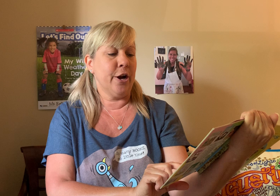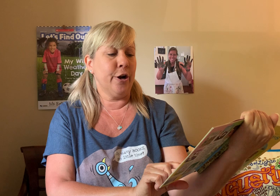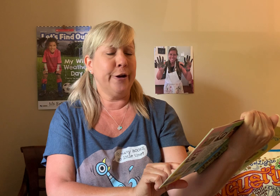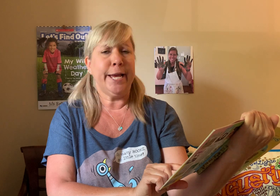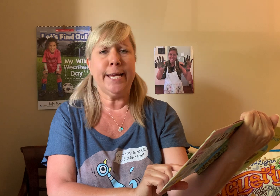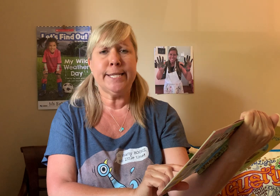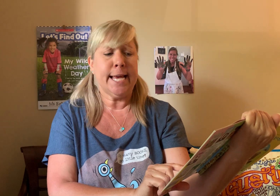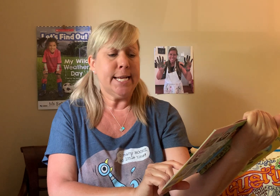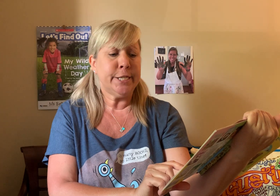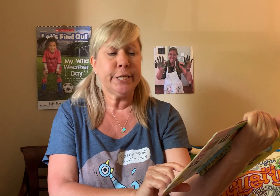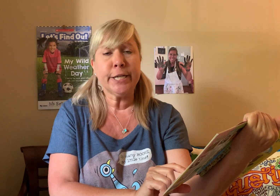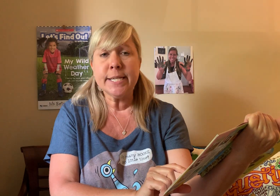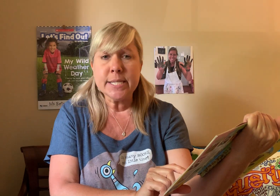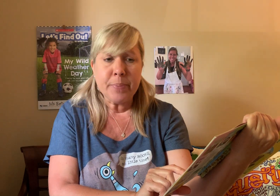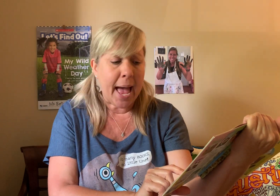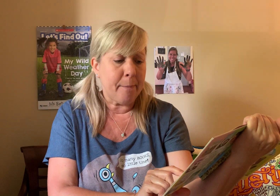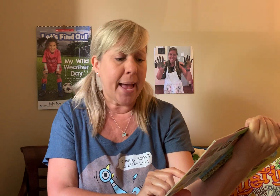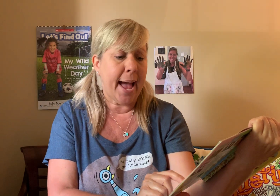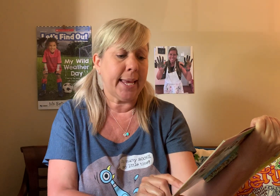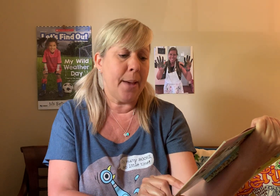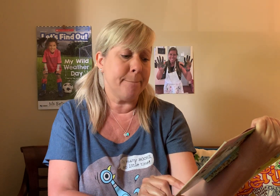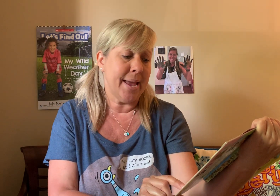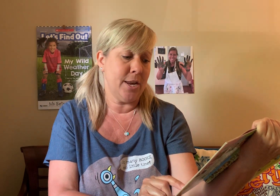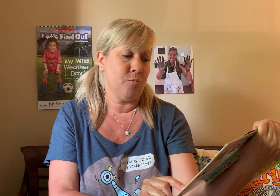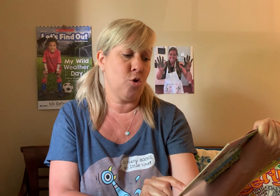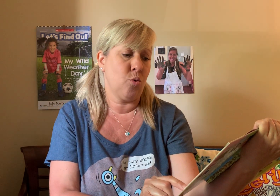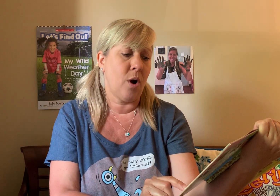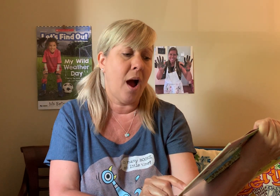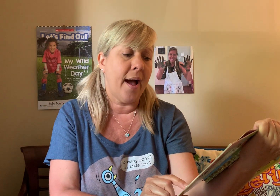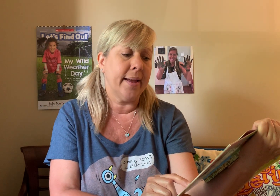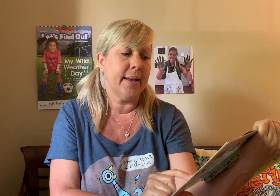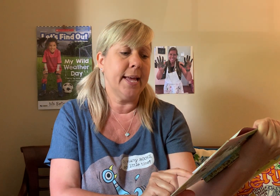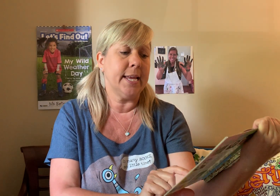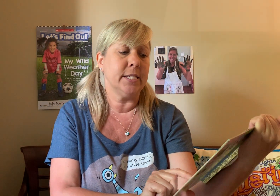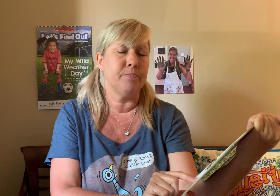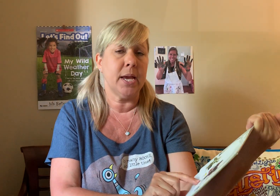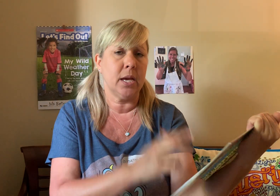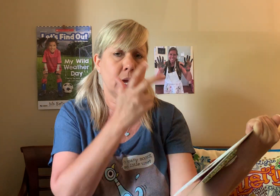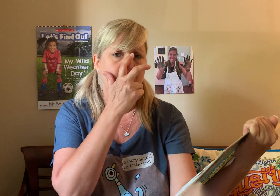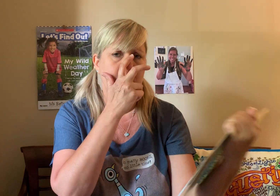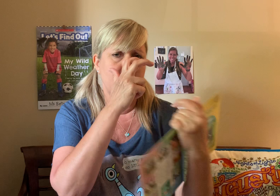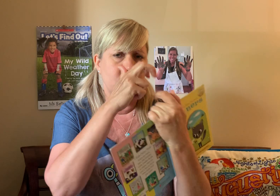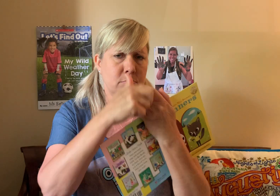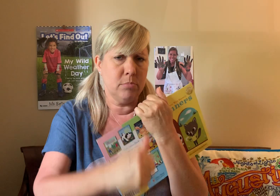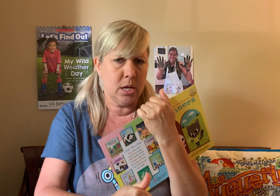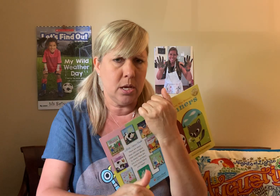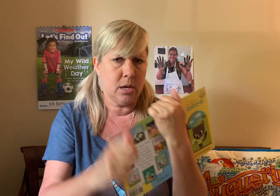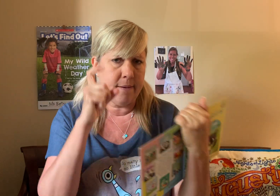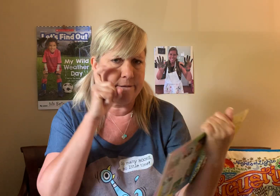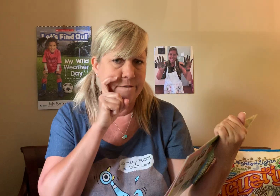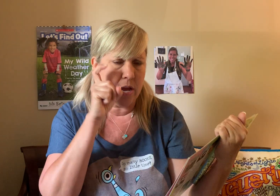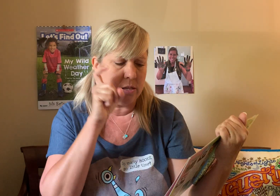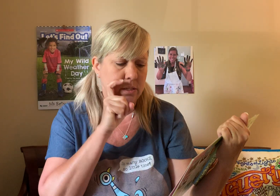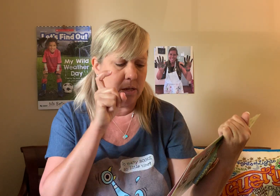Here, he's took his backpack and made him cry, and he's making a mean face at